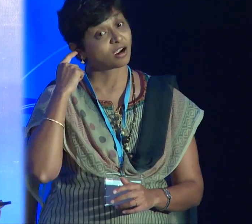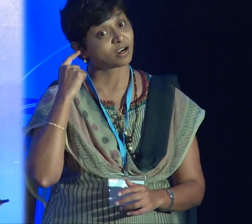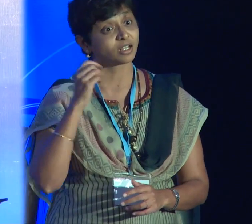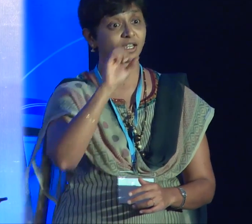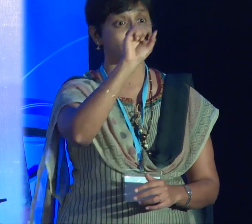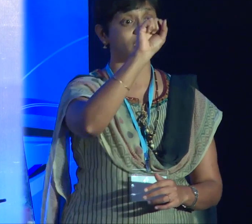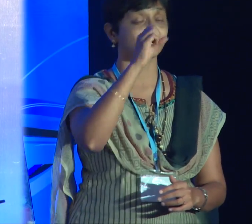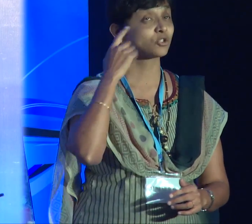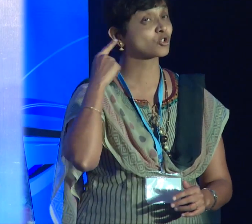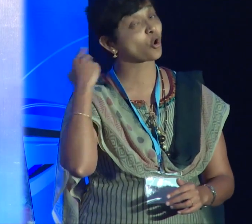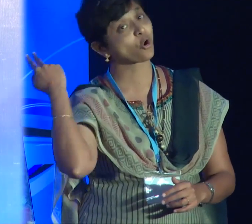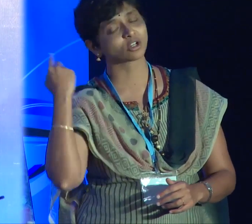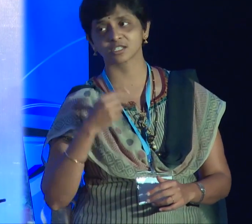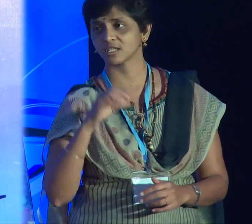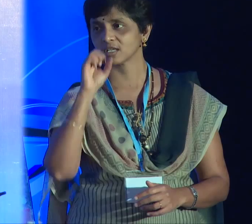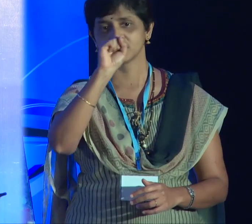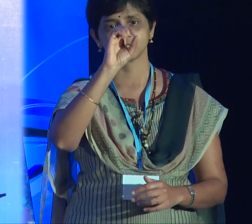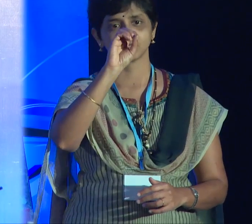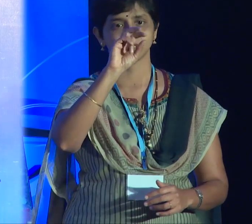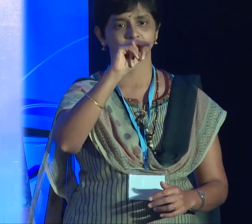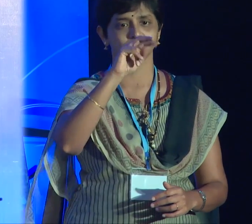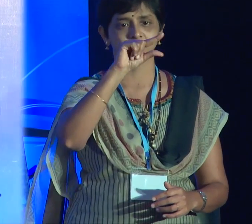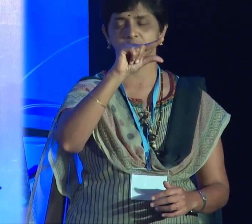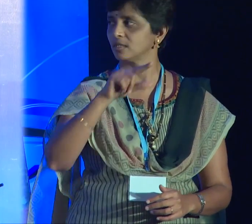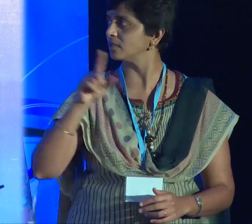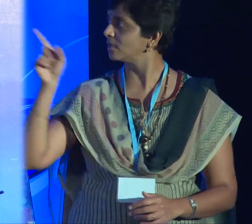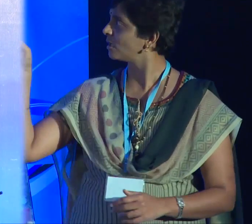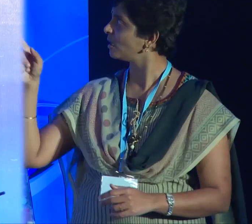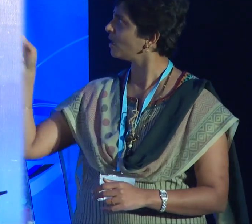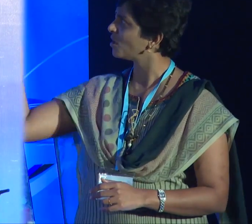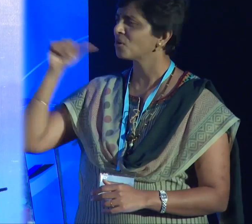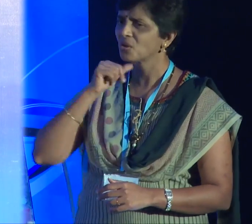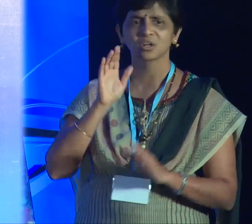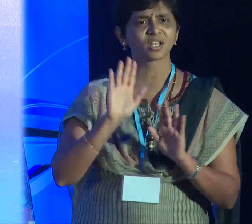temple who doesn't have hands, who doesn't have legs,